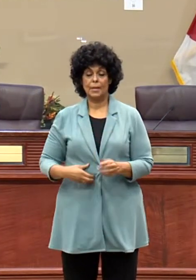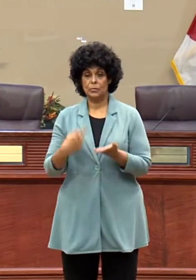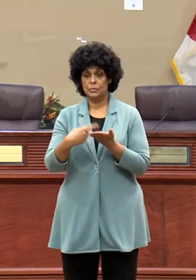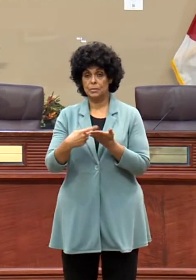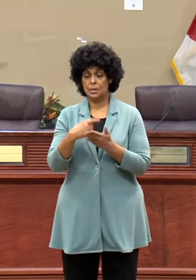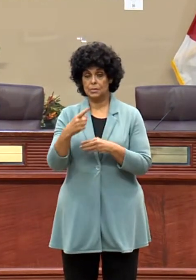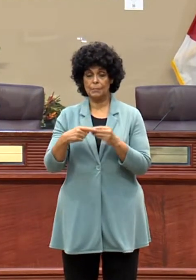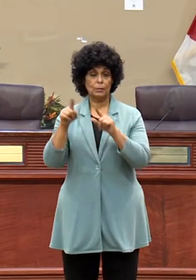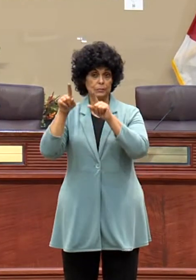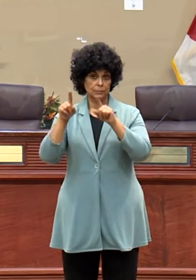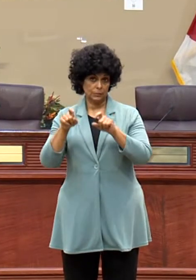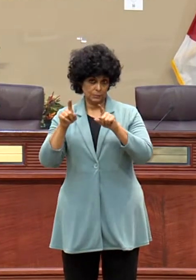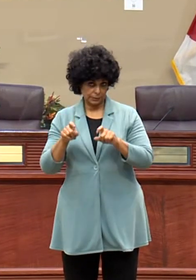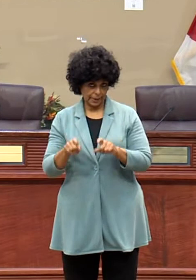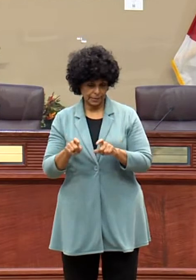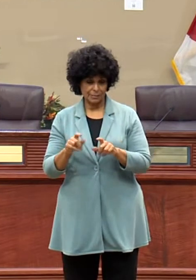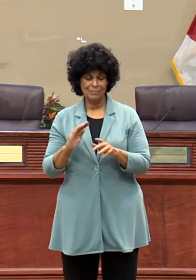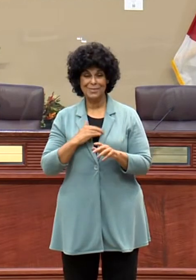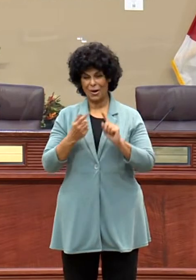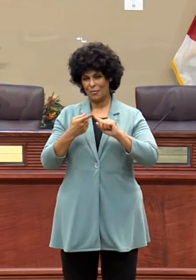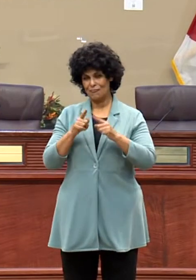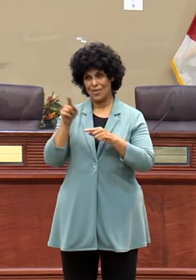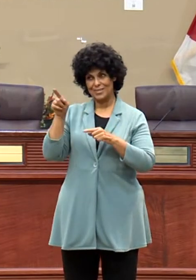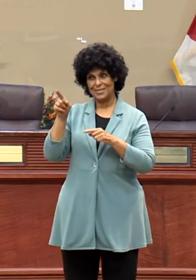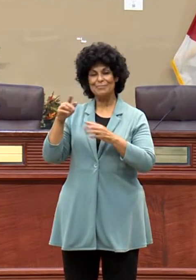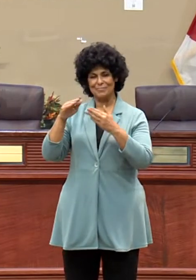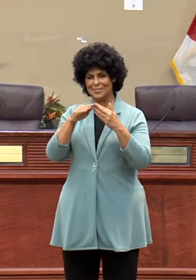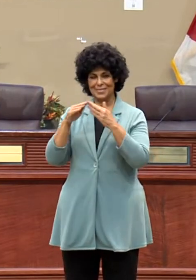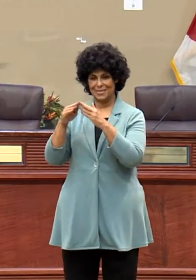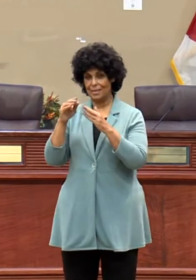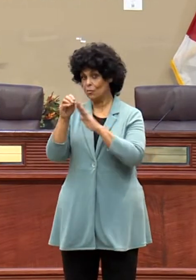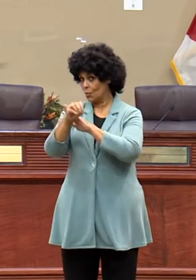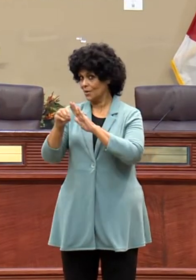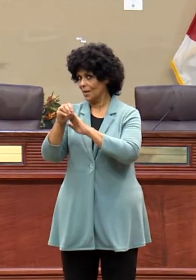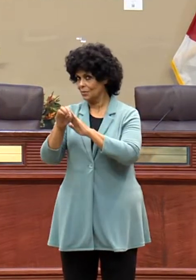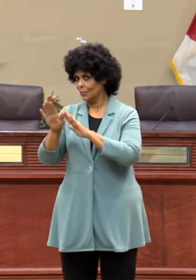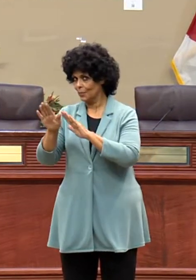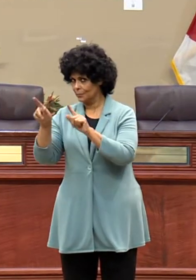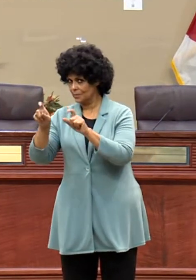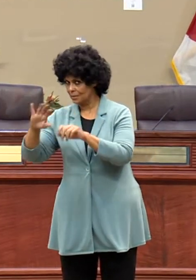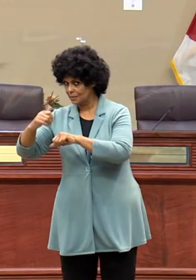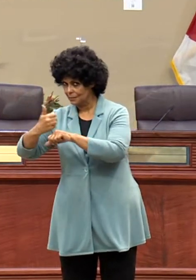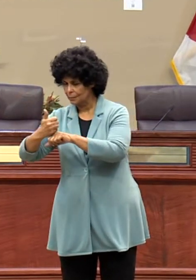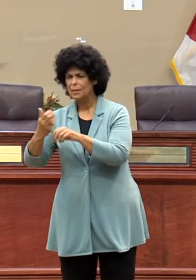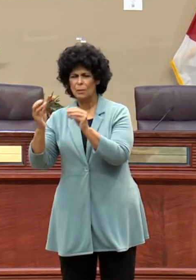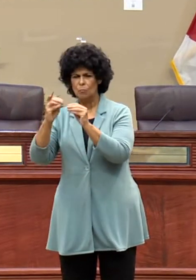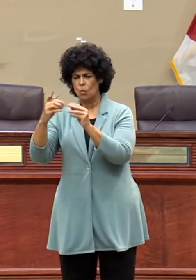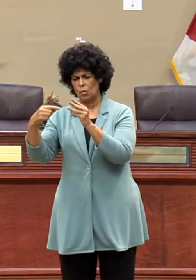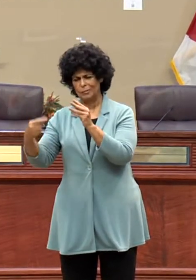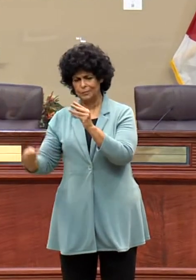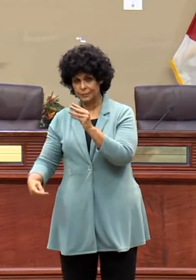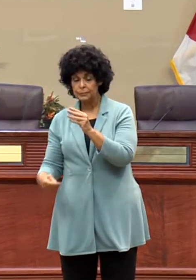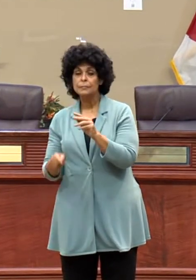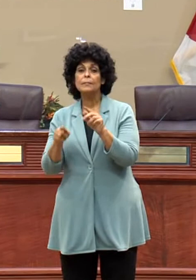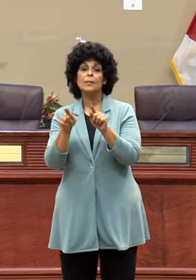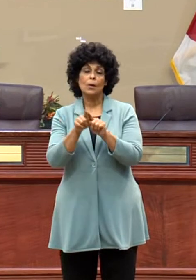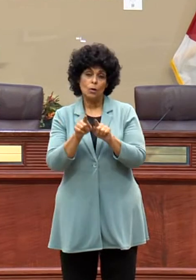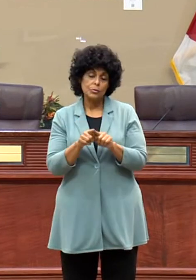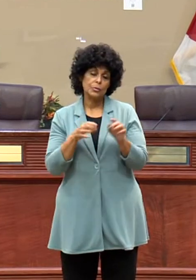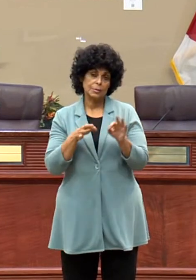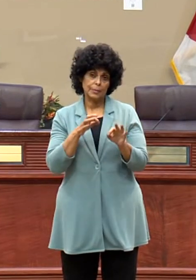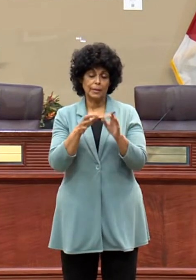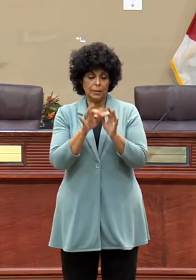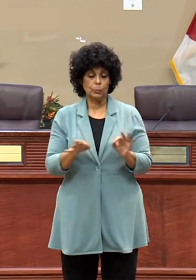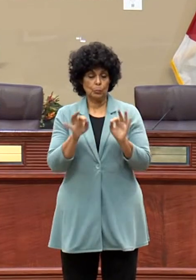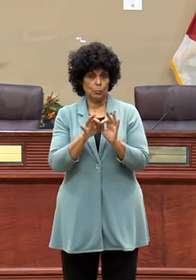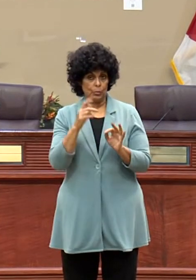testing, including by our friends over at the City of Orlando, and much more. Of course, the mayor will discuss the importance of vaccinations, where you